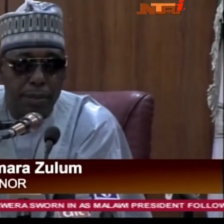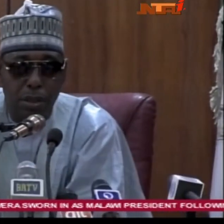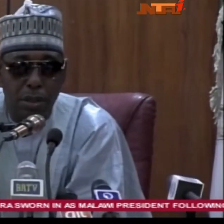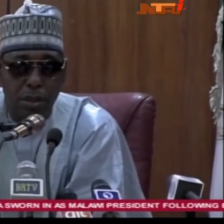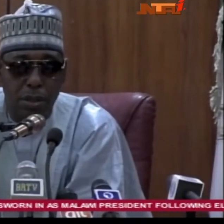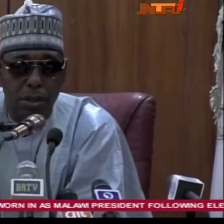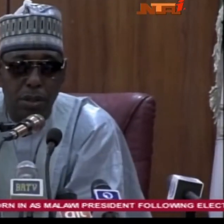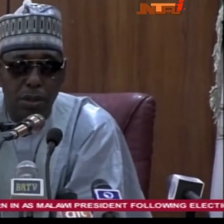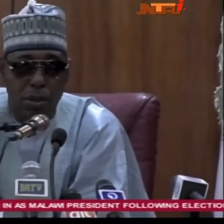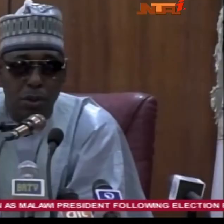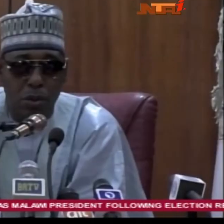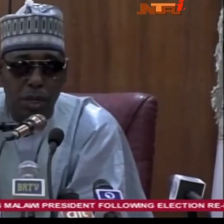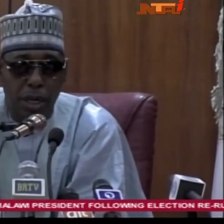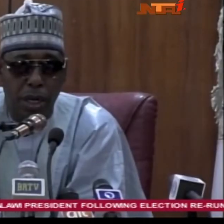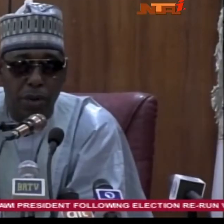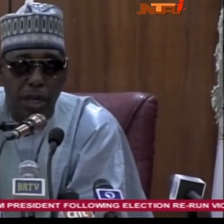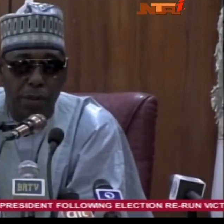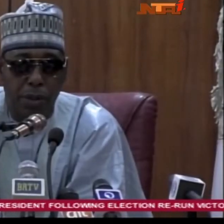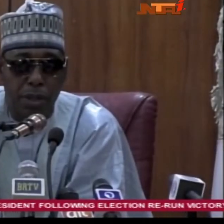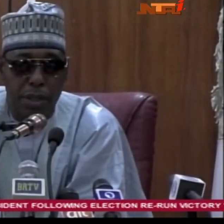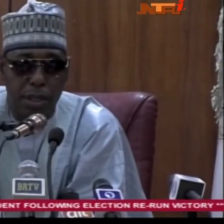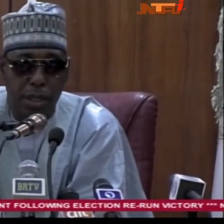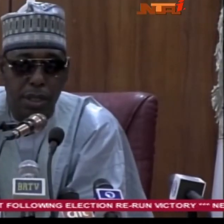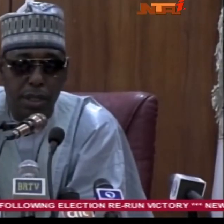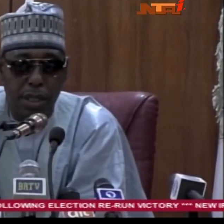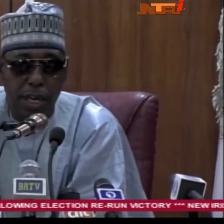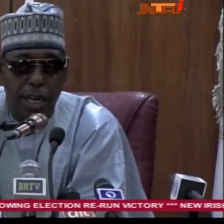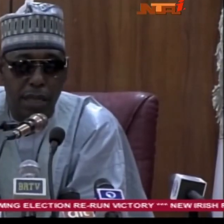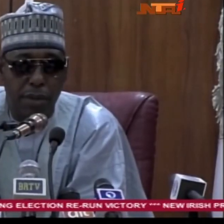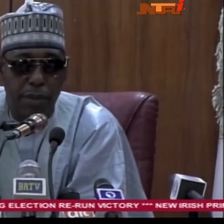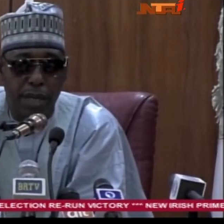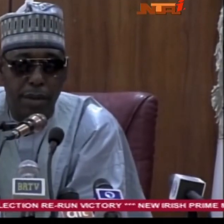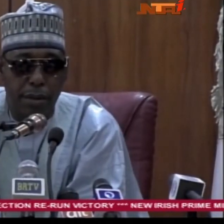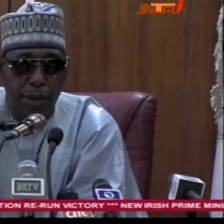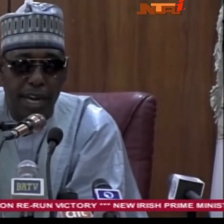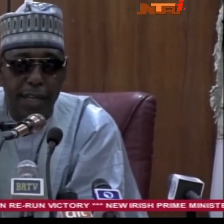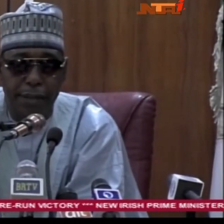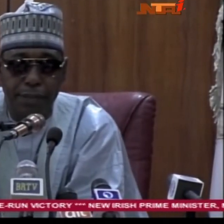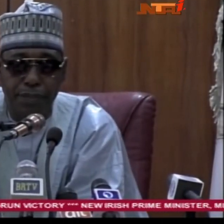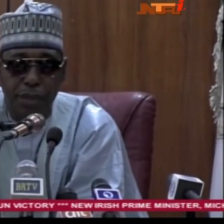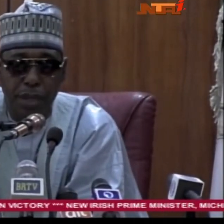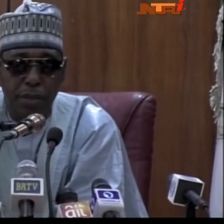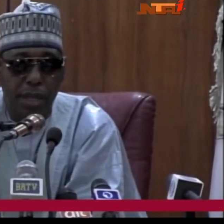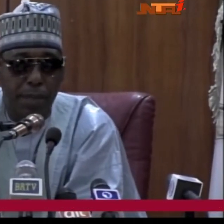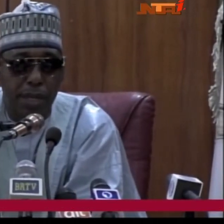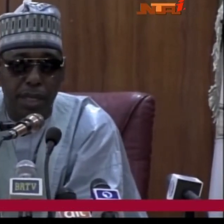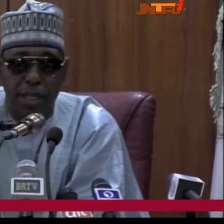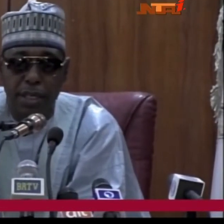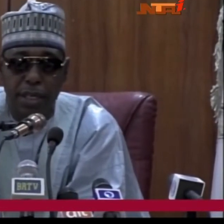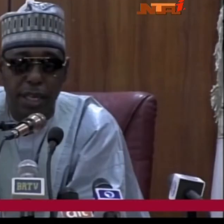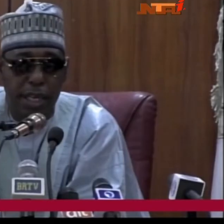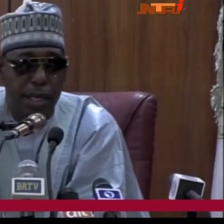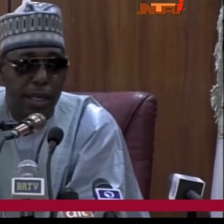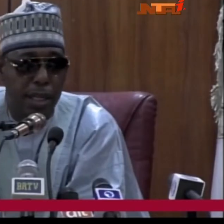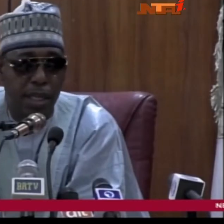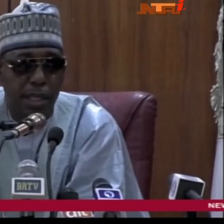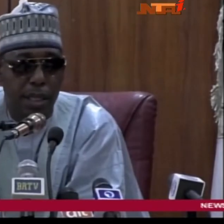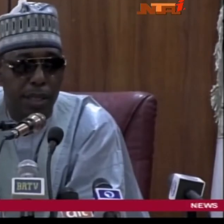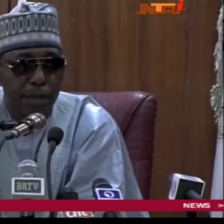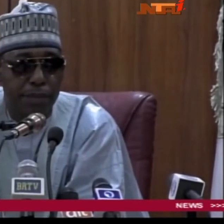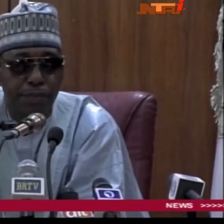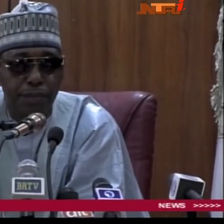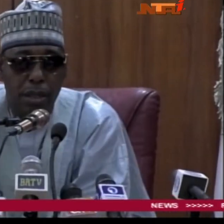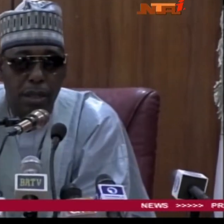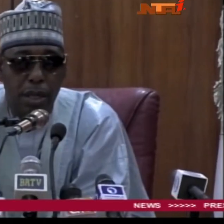overwhelmed with the renewed effort that has been made by Mr. President in ending the